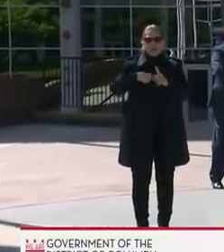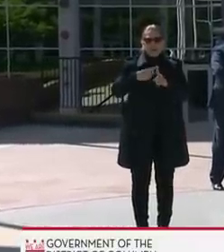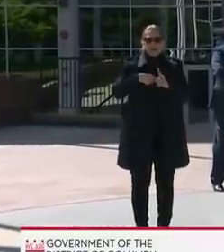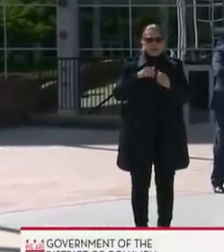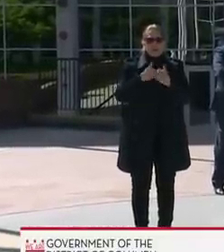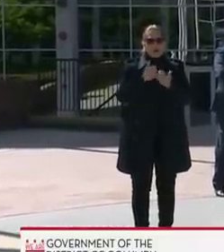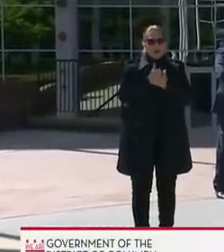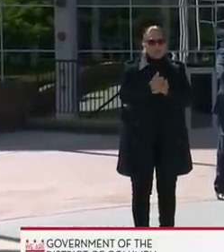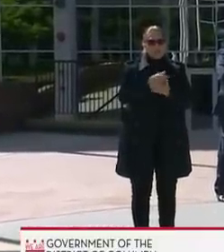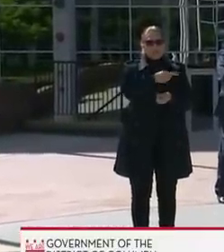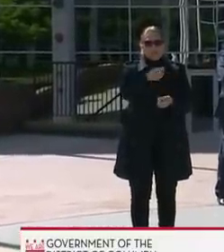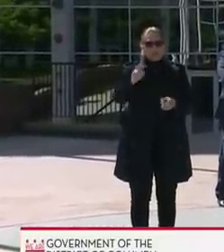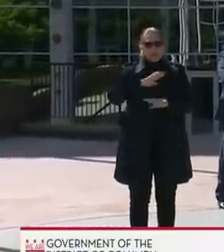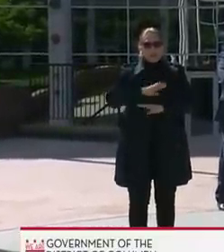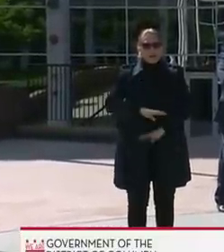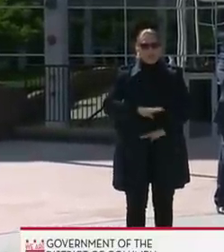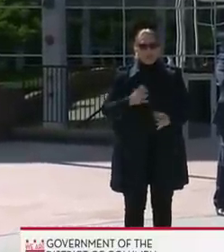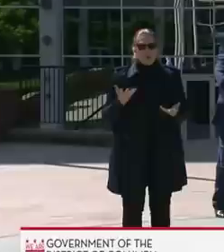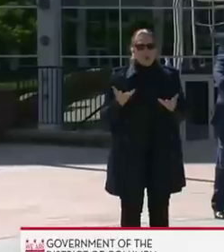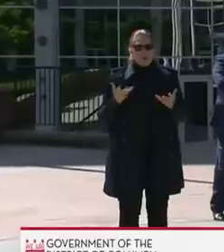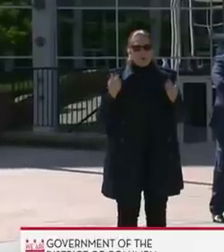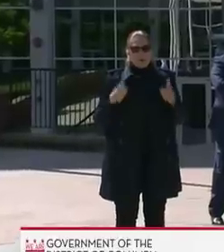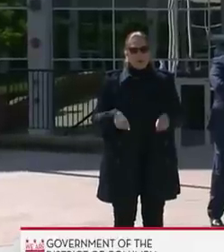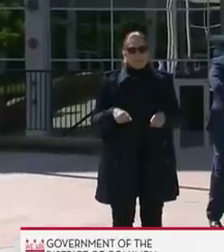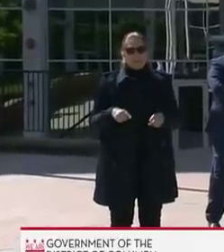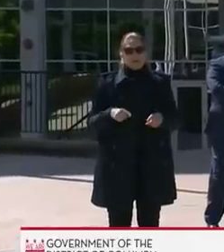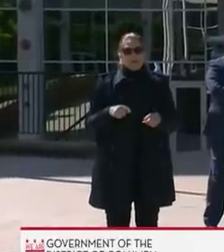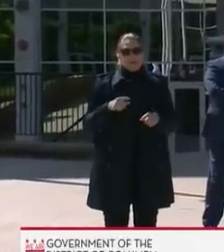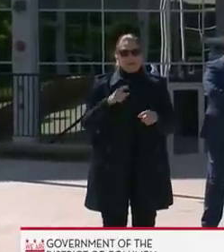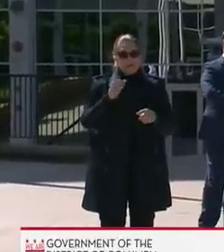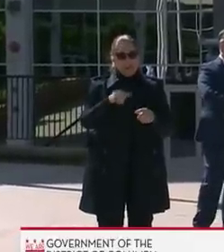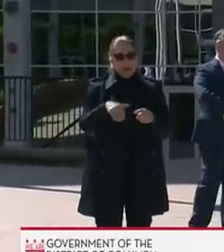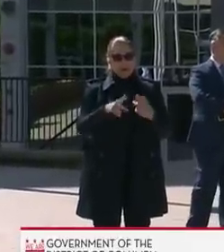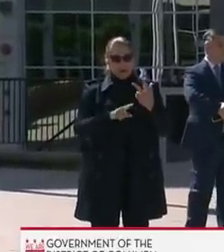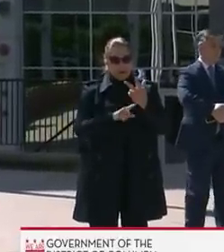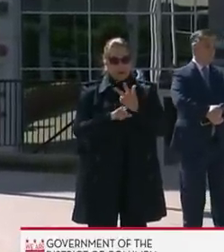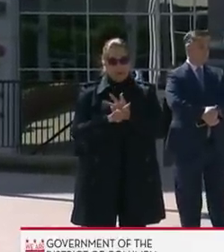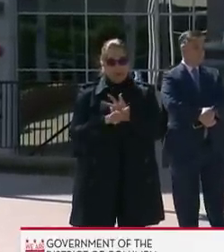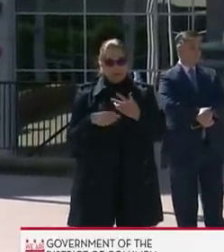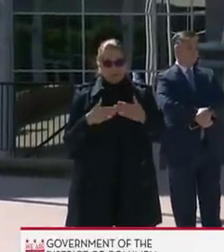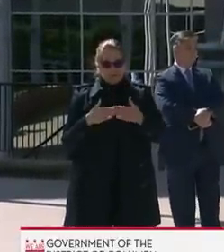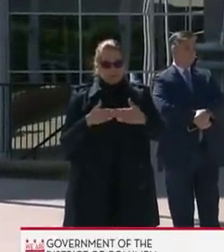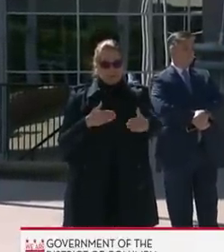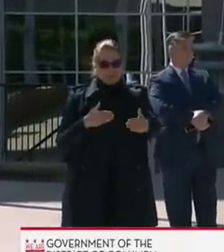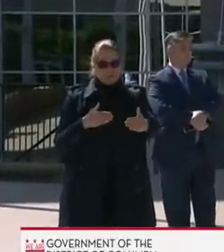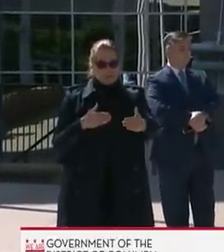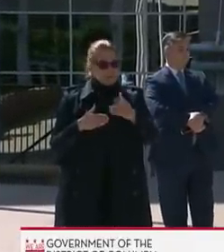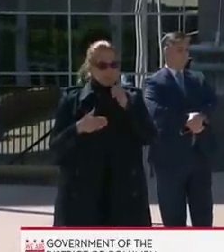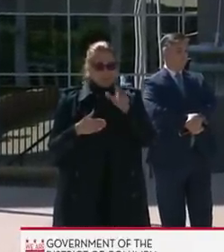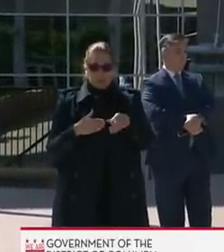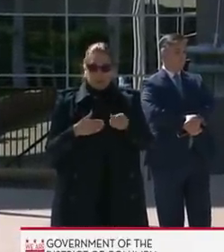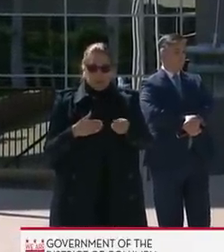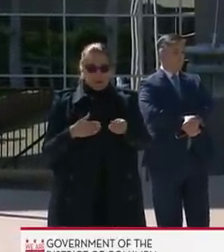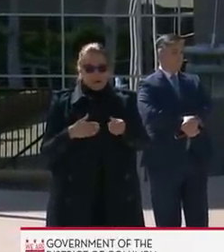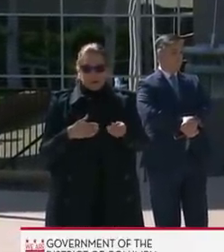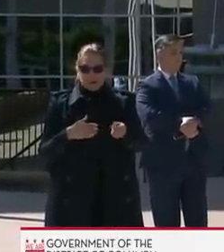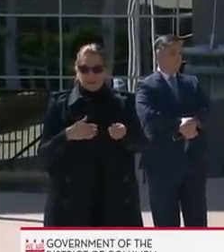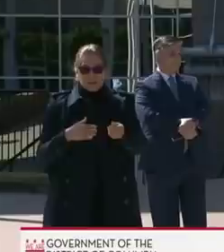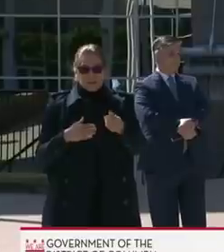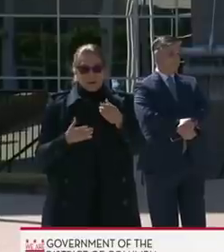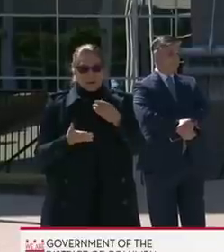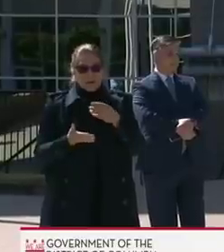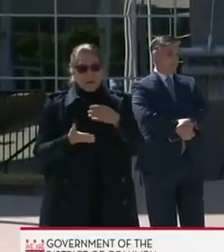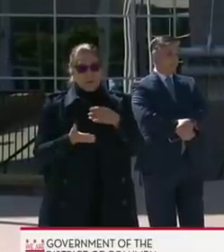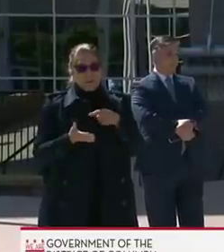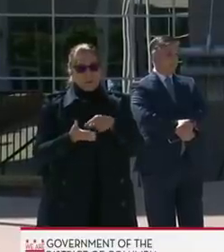what happens after a 3-month period when people don't have to pay? Will mortgage companies ask for a balloon payment? And if